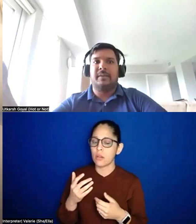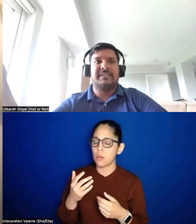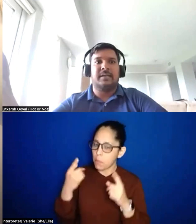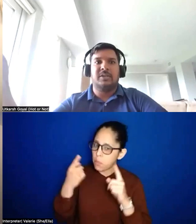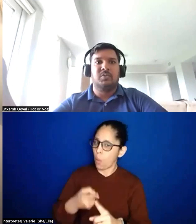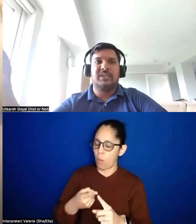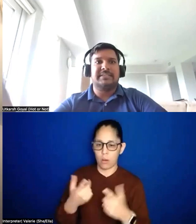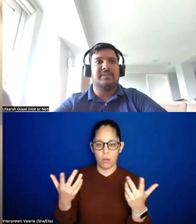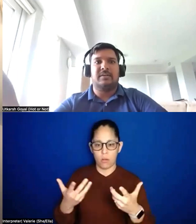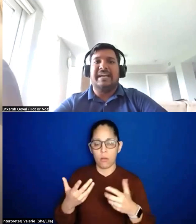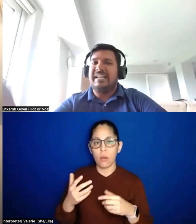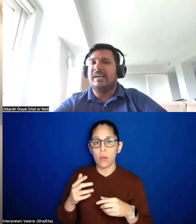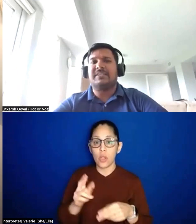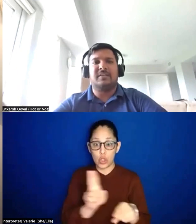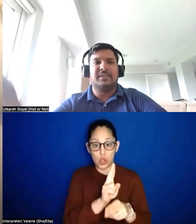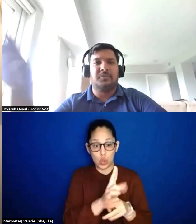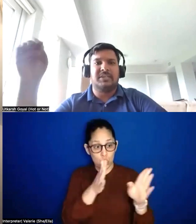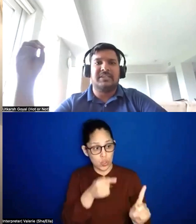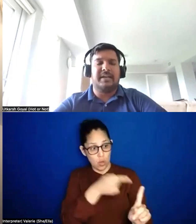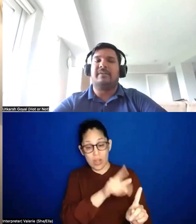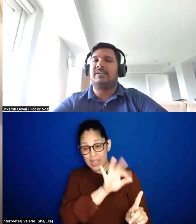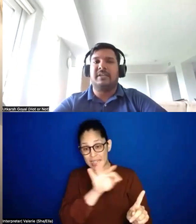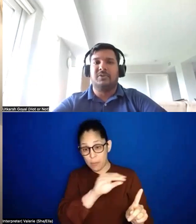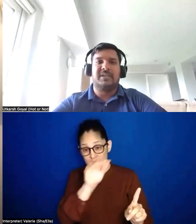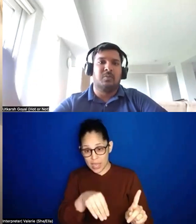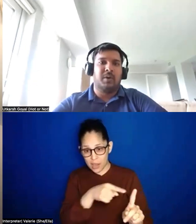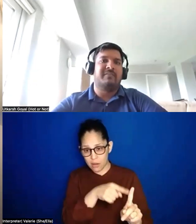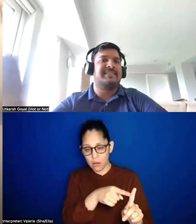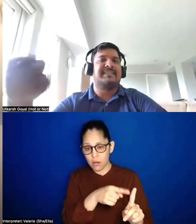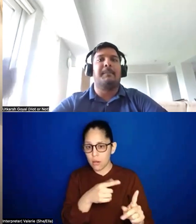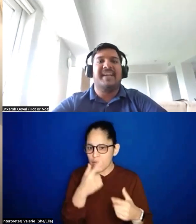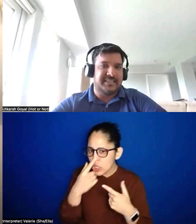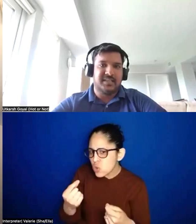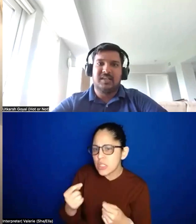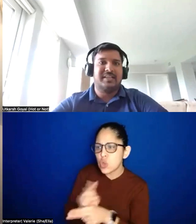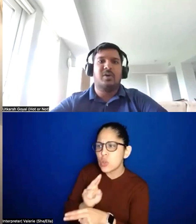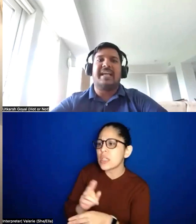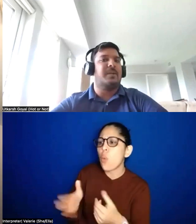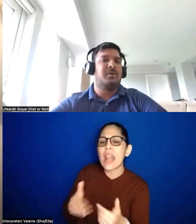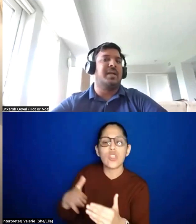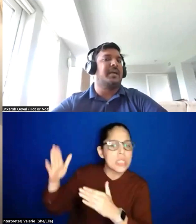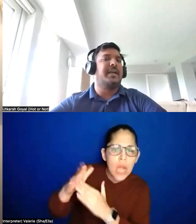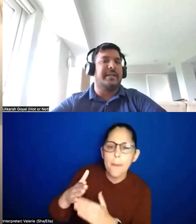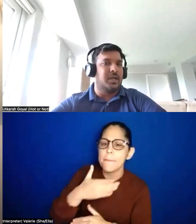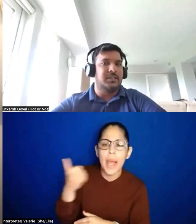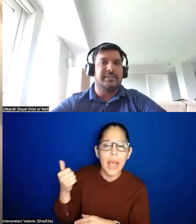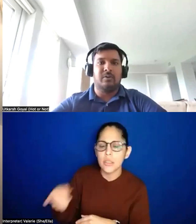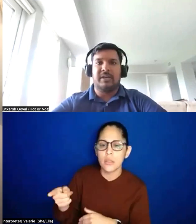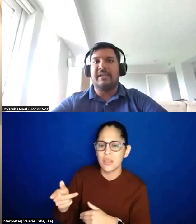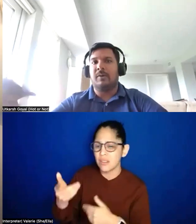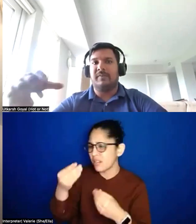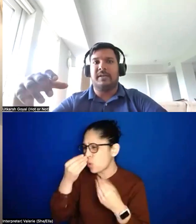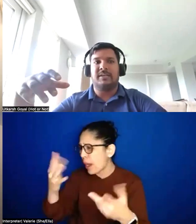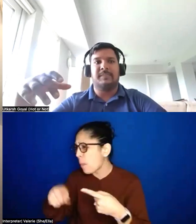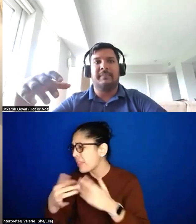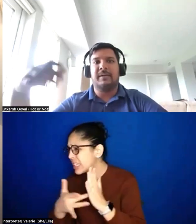as Hamish said, the user is 99% of the users are interested in using whatever is the best. They don't care about the underlying technology. They don't